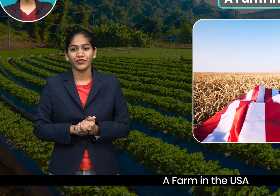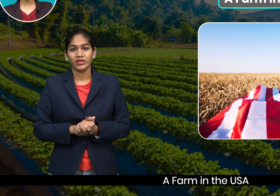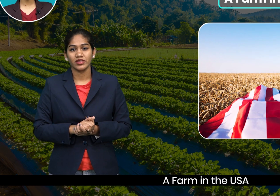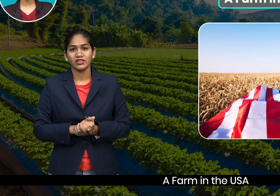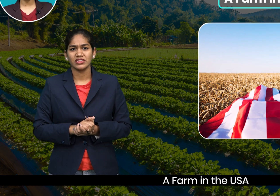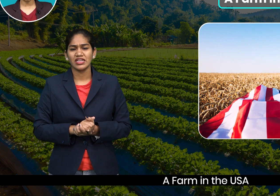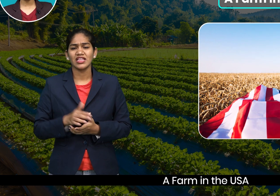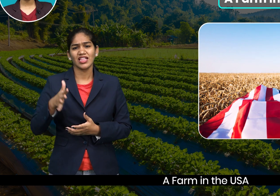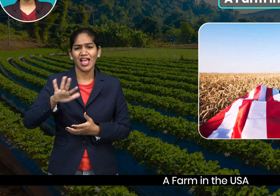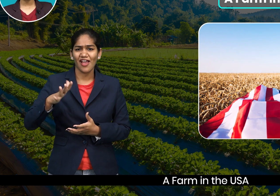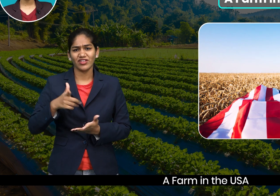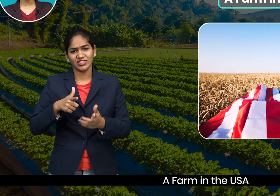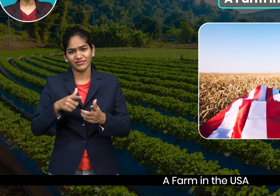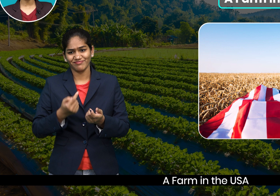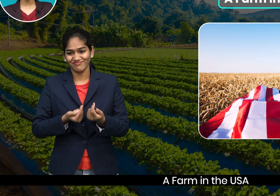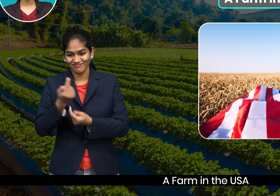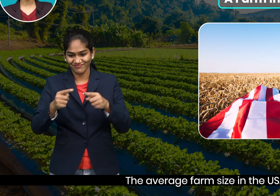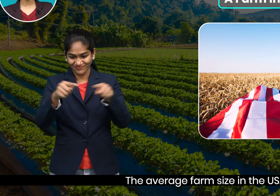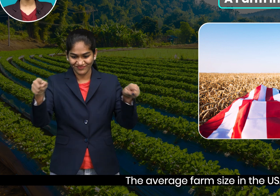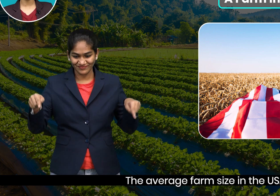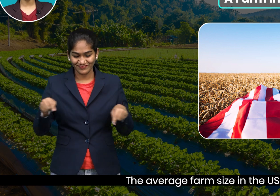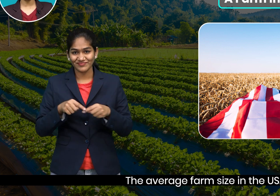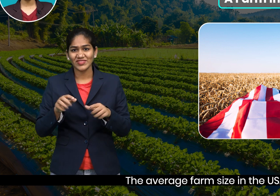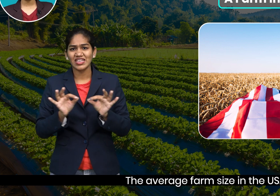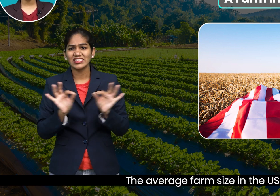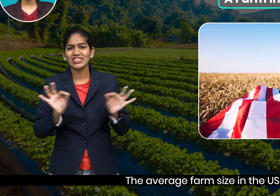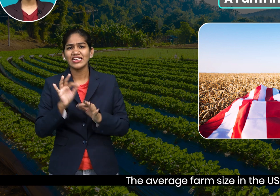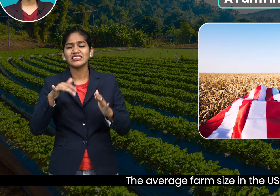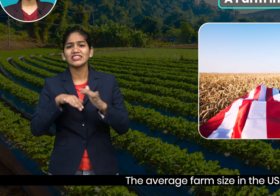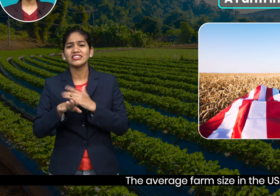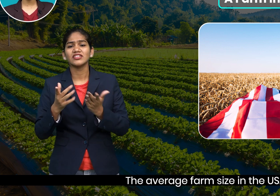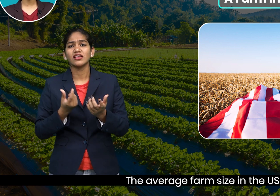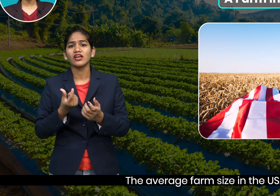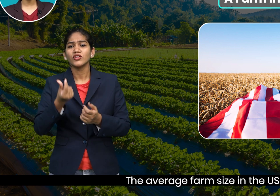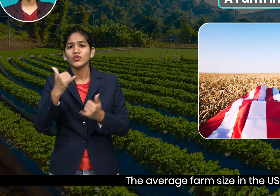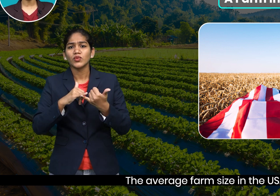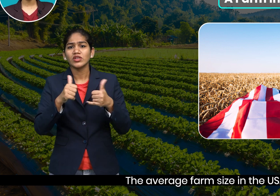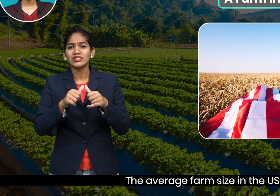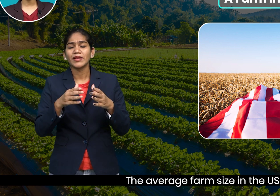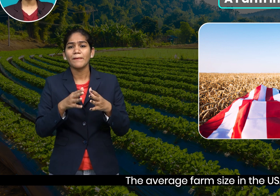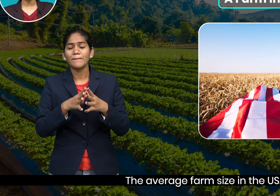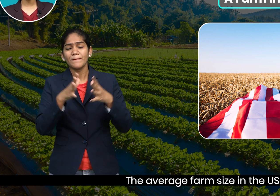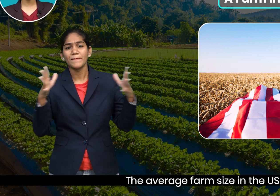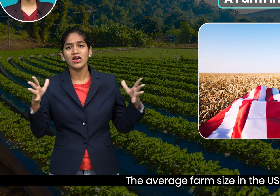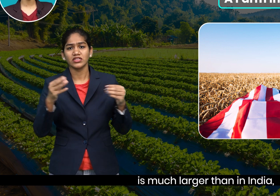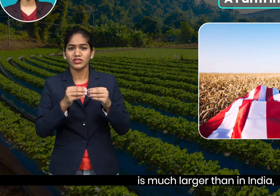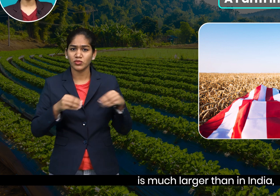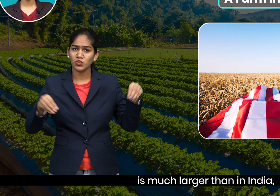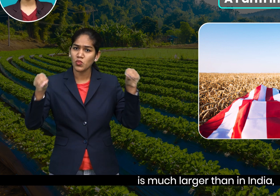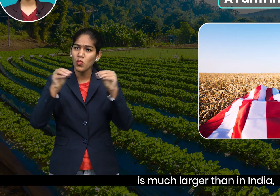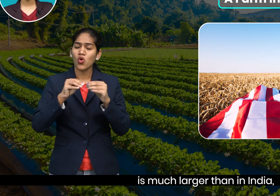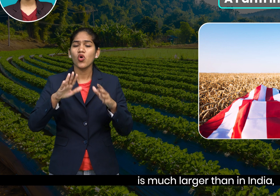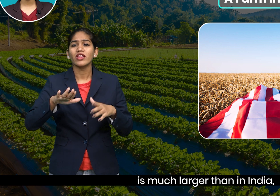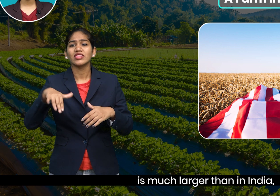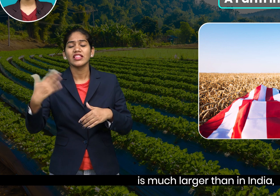The average farm size in the USA is much larger than in India,